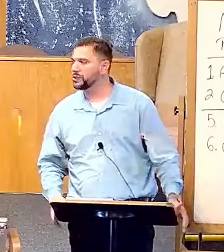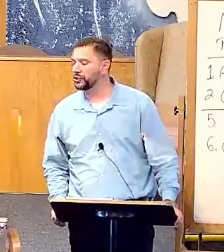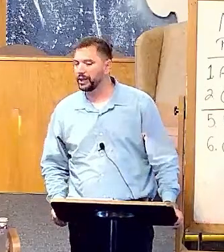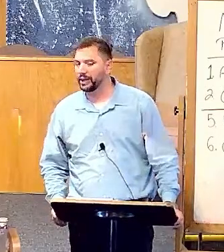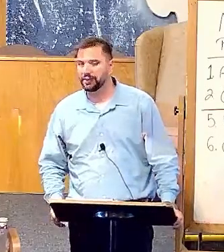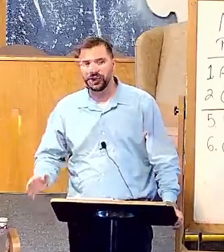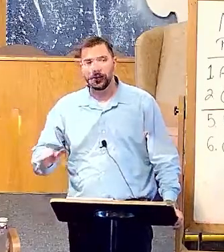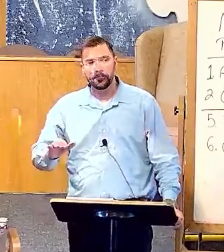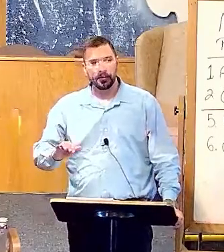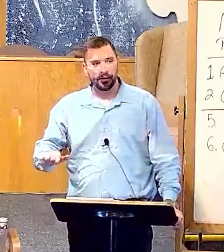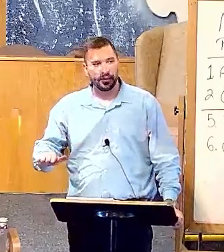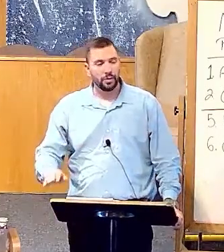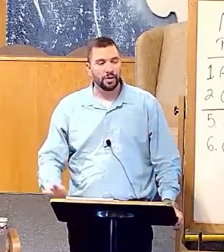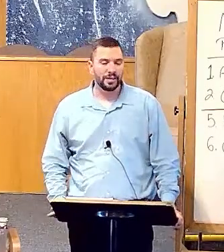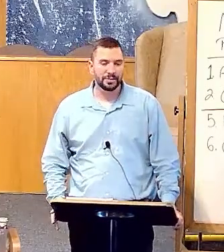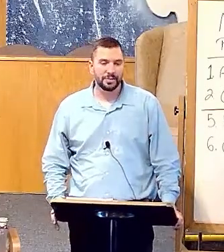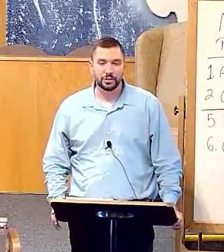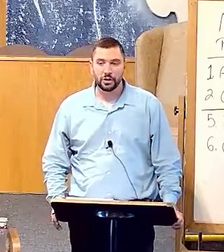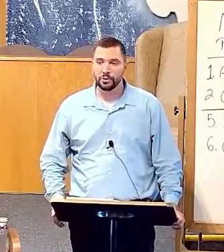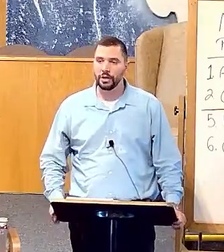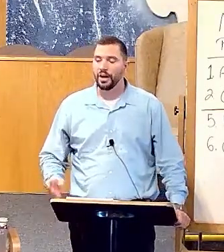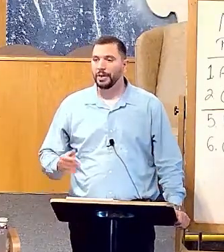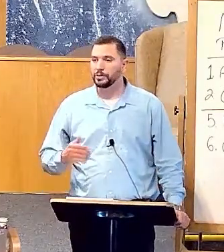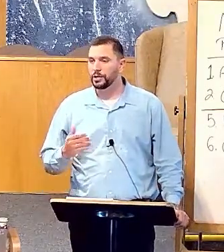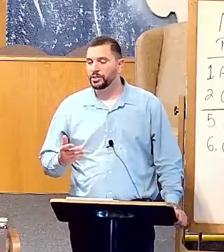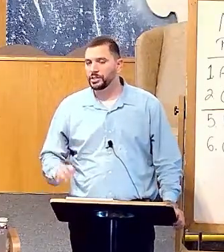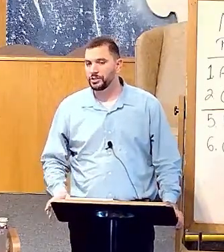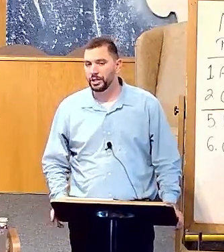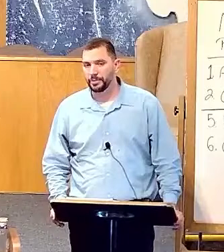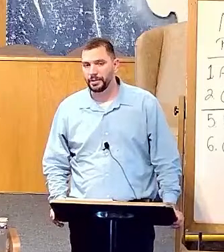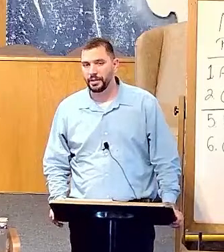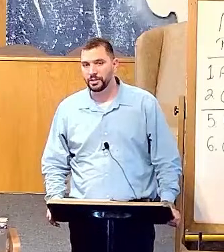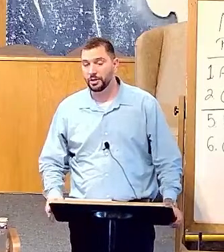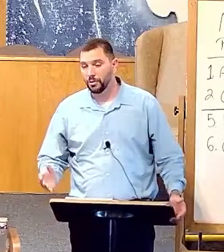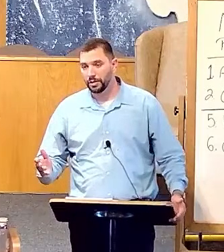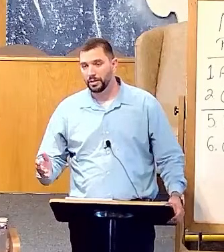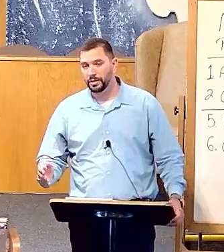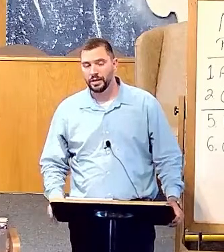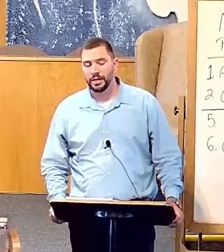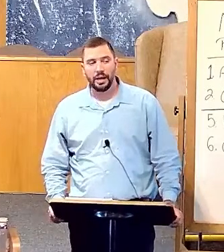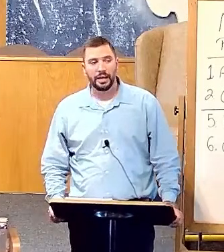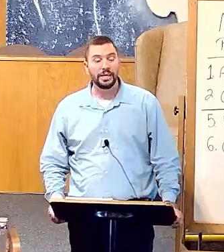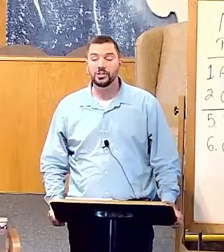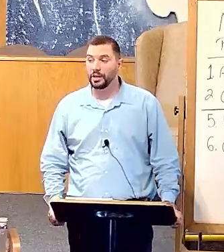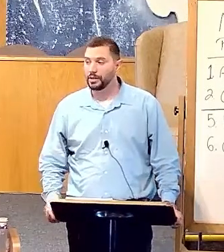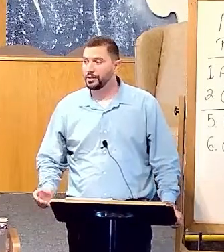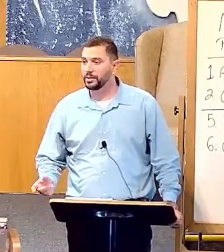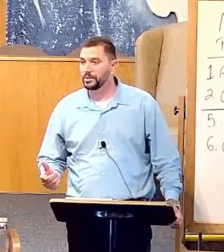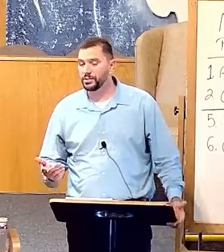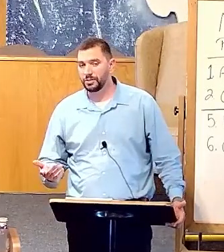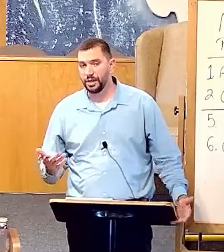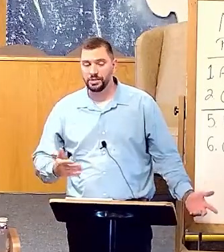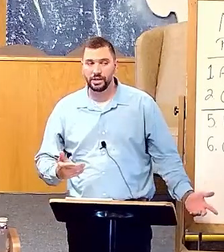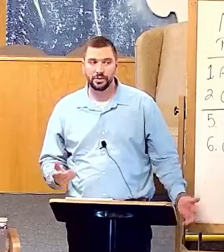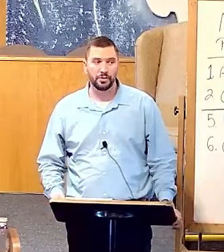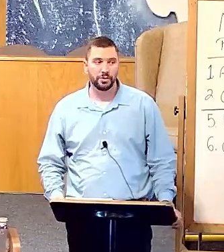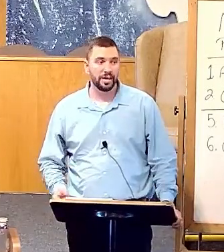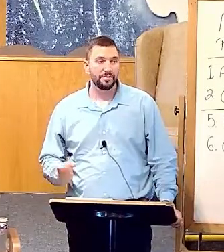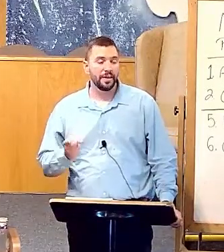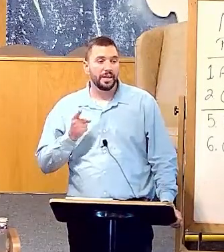deaf, and that qualifies them as a CODA. I was watching this gentleman, he's a CODA, and he signed the word deaf. I